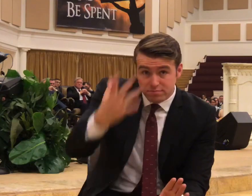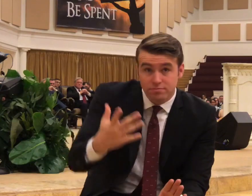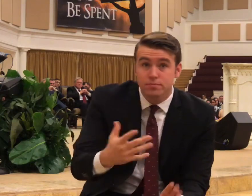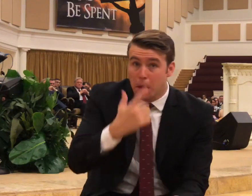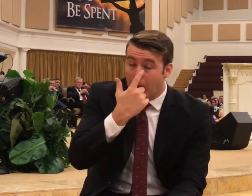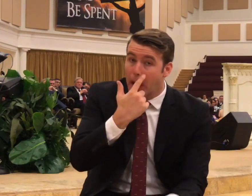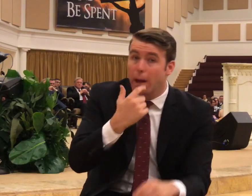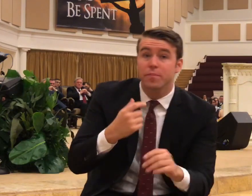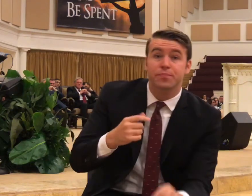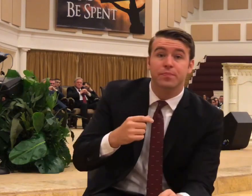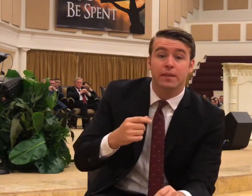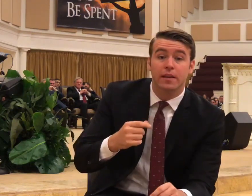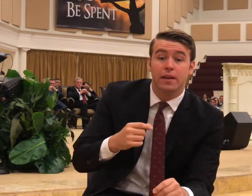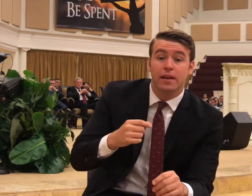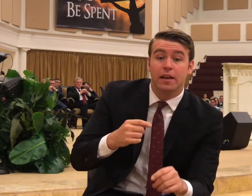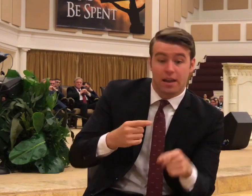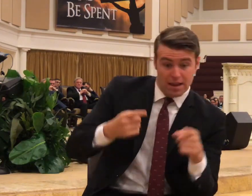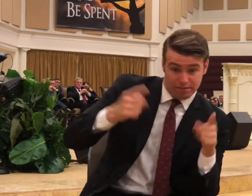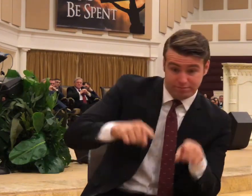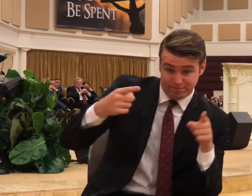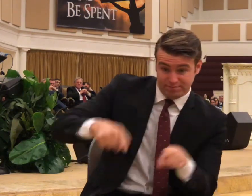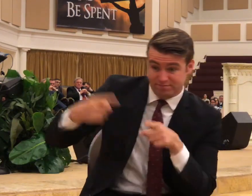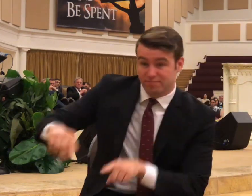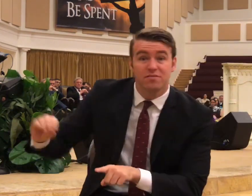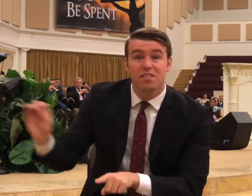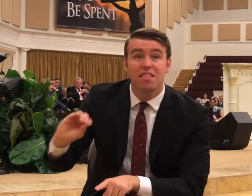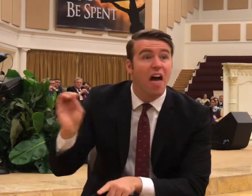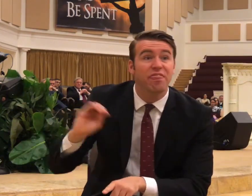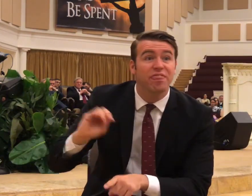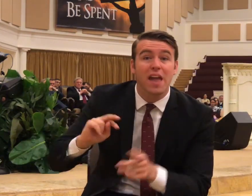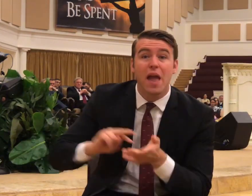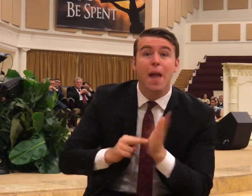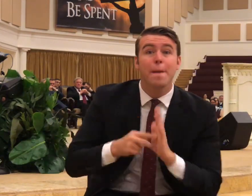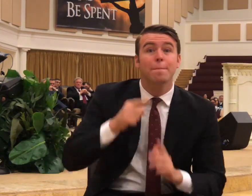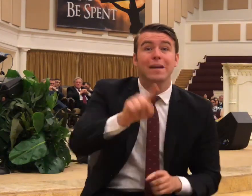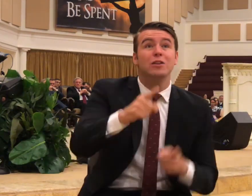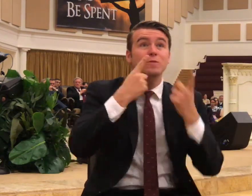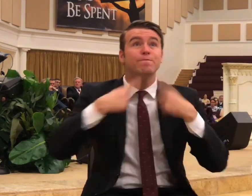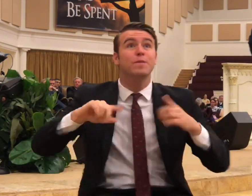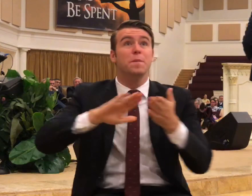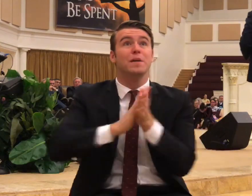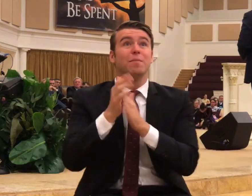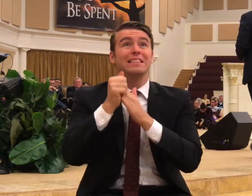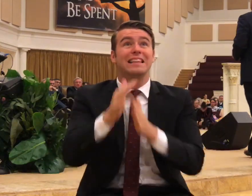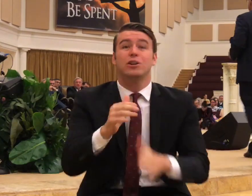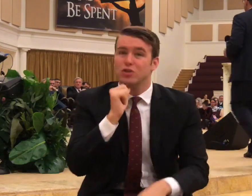have not been critical incidents in your life, you'll never be a leader.